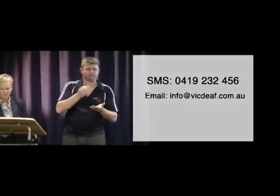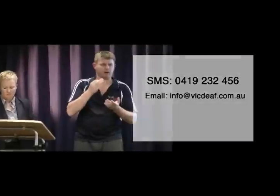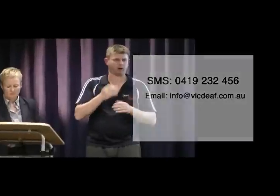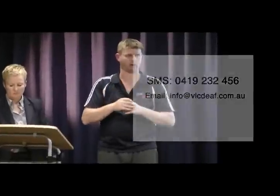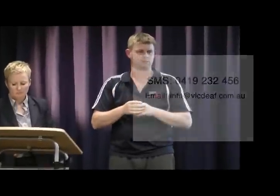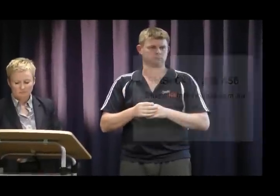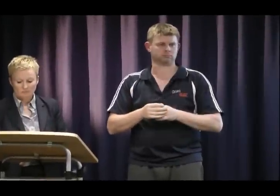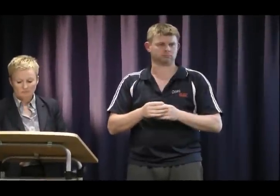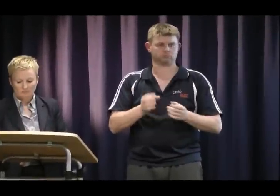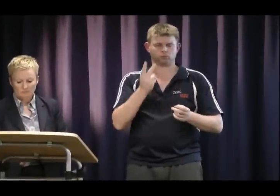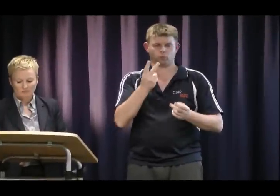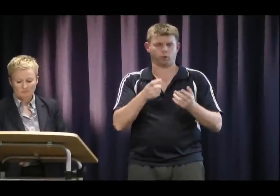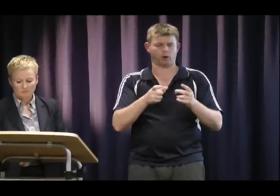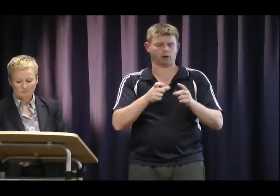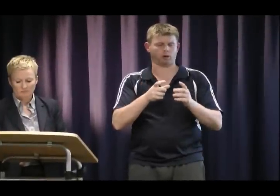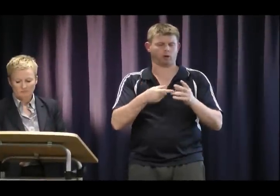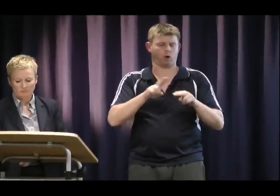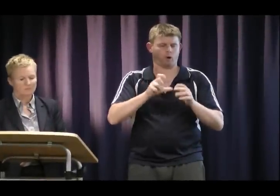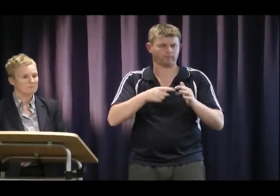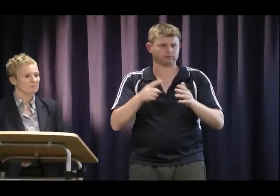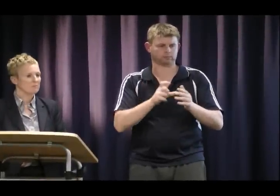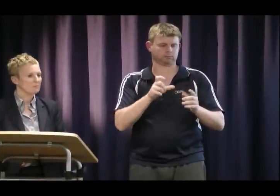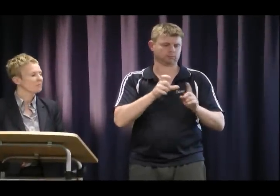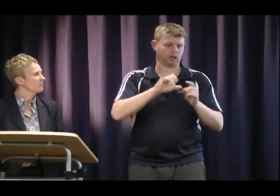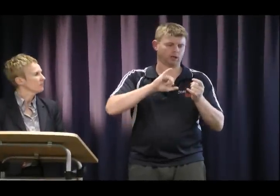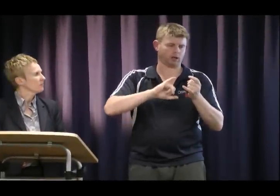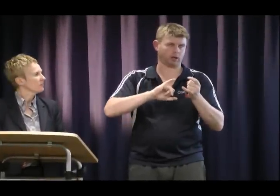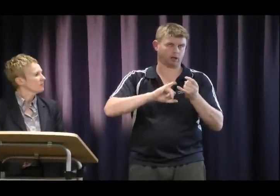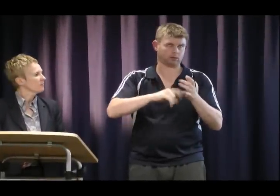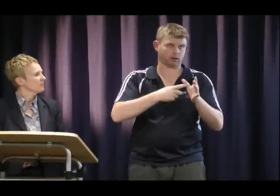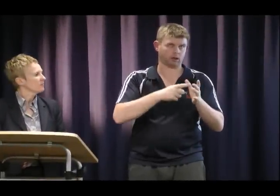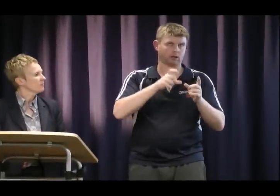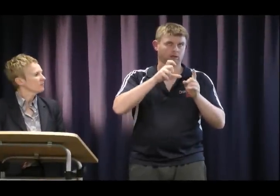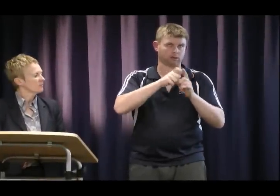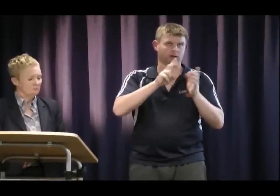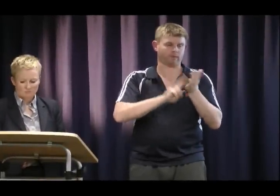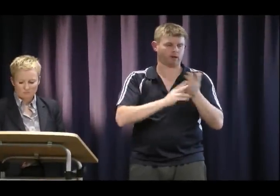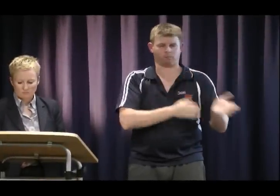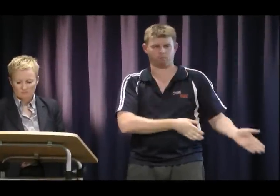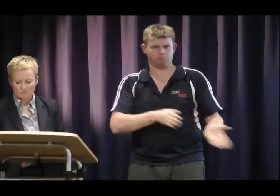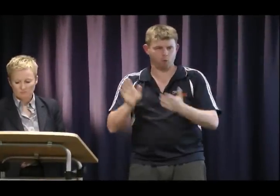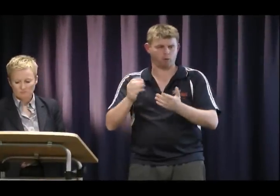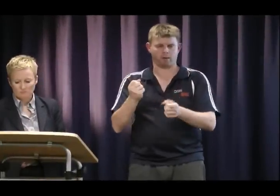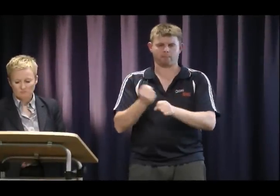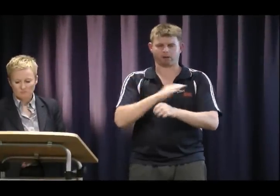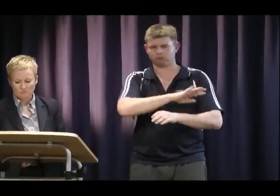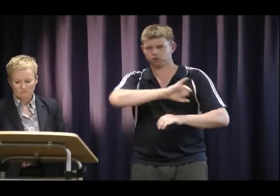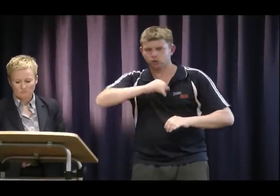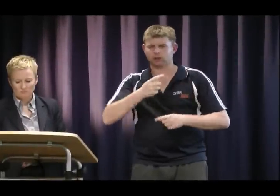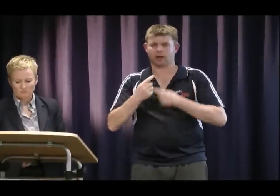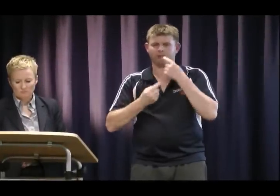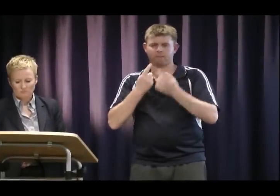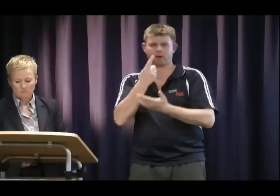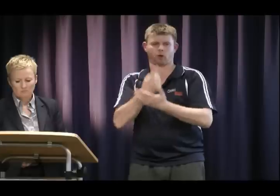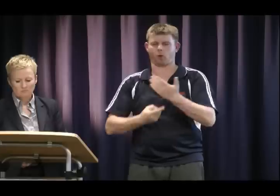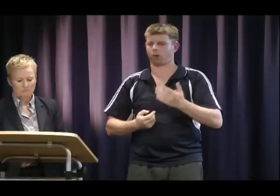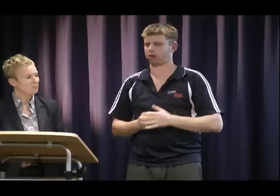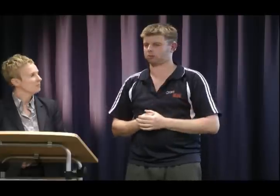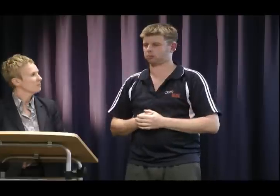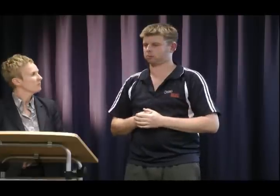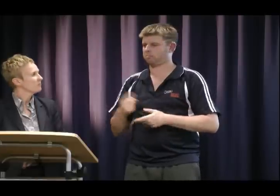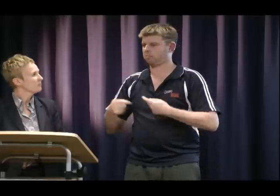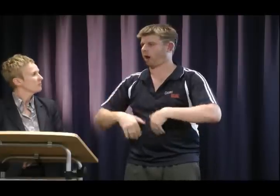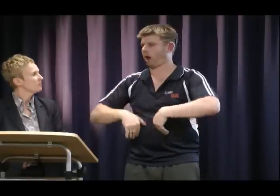is more welcoming. We have a cafe, a better ramp system, and as I said before, the two offices should be